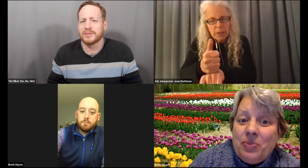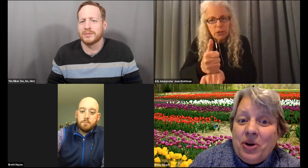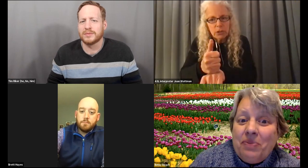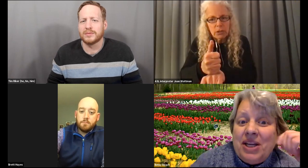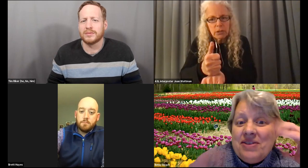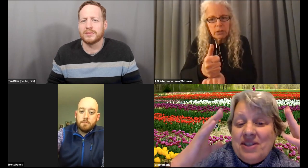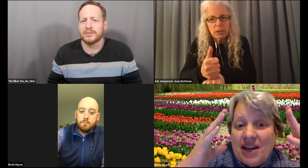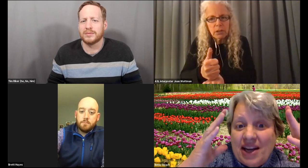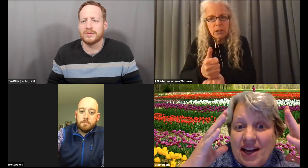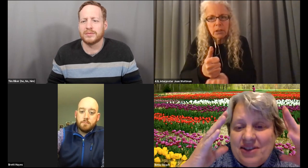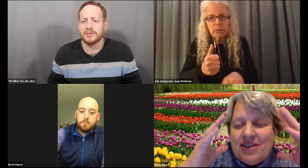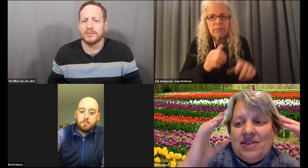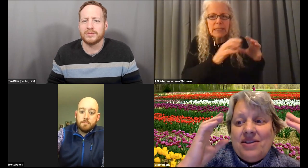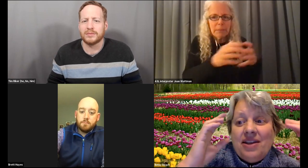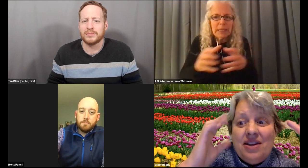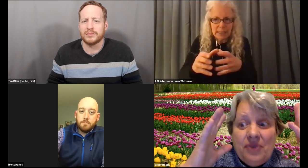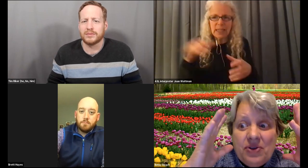more committees, the tech access and the diversity,